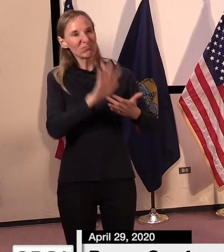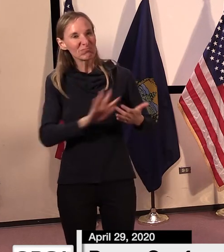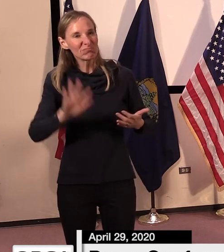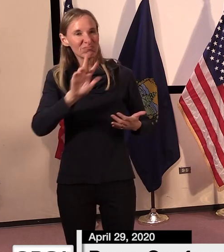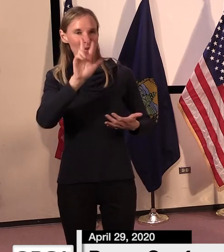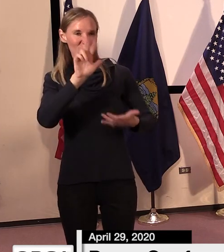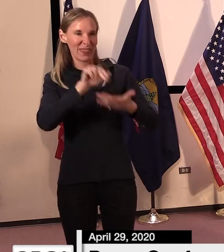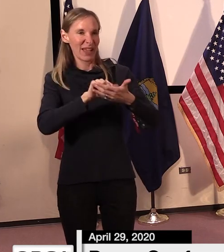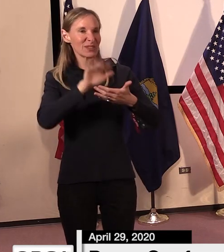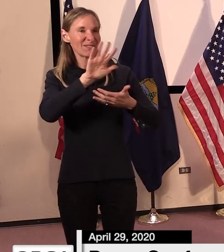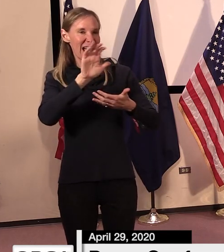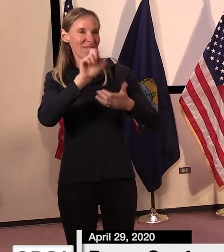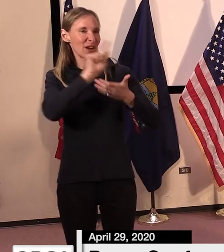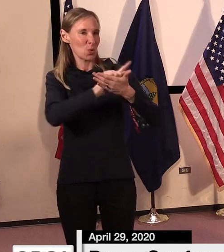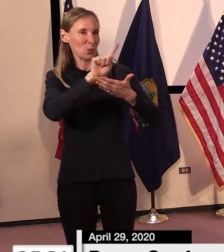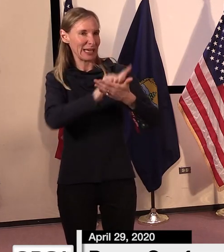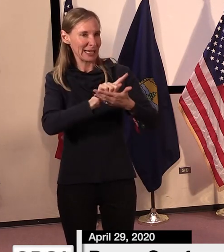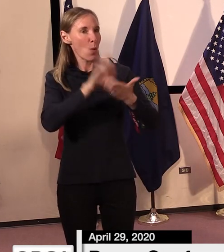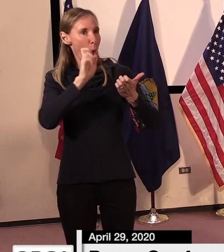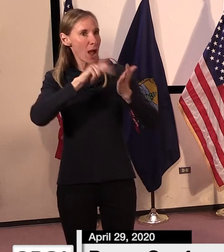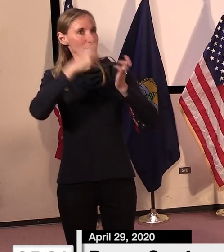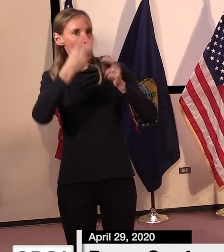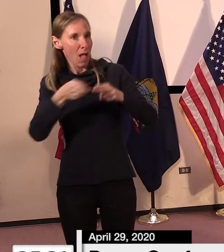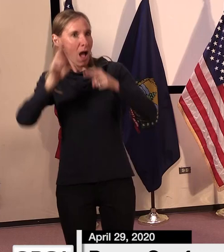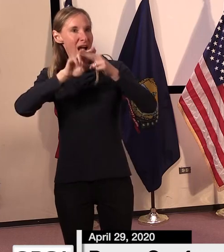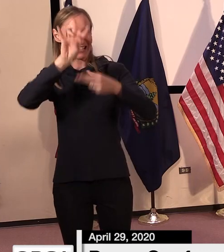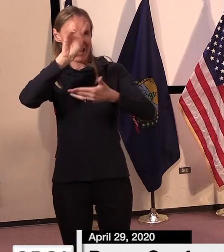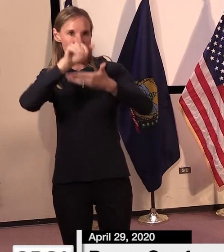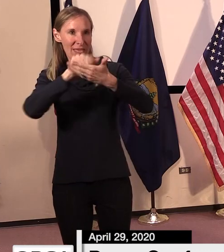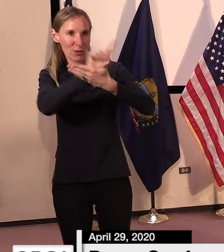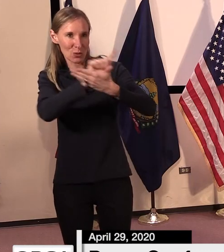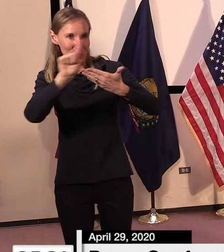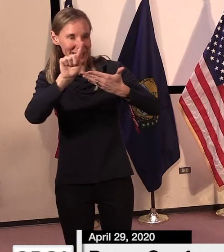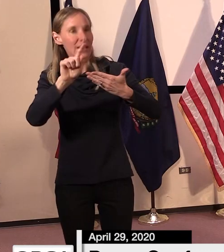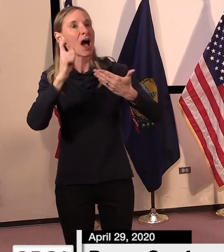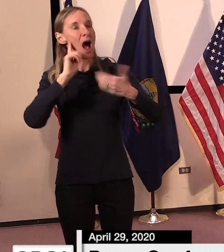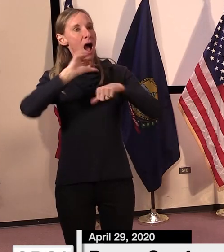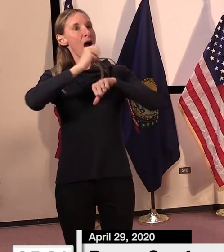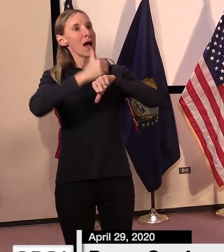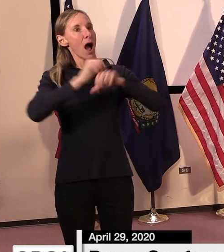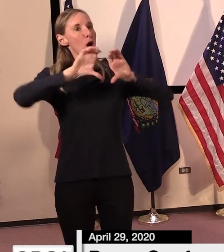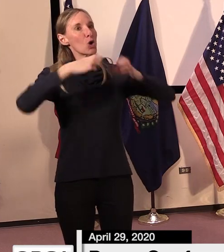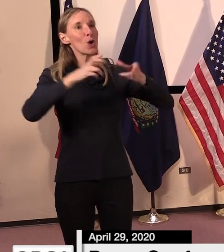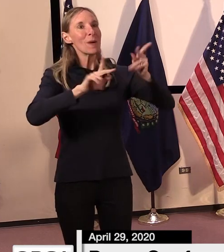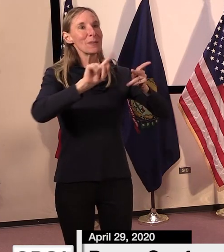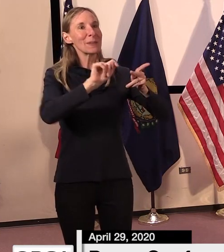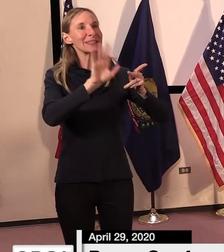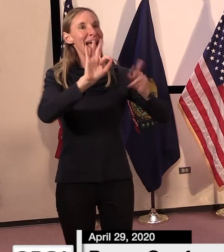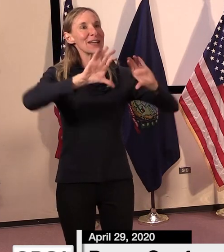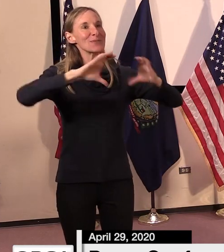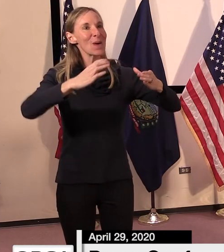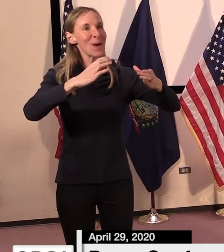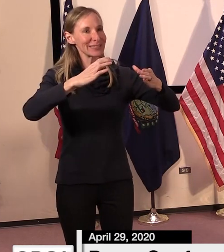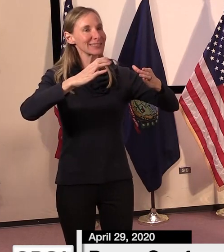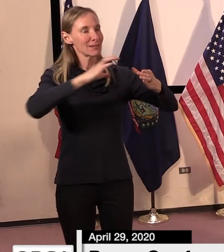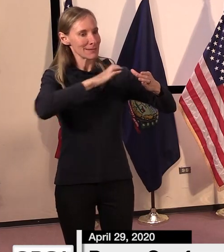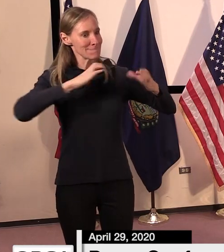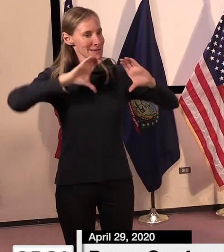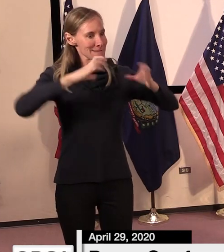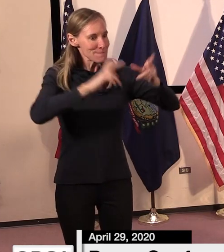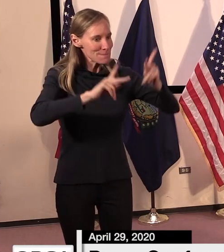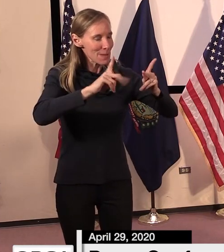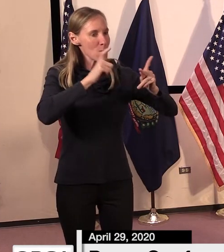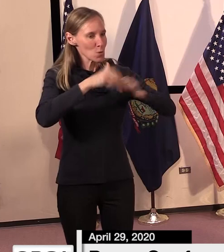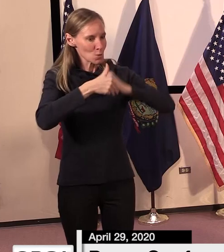With this goal in mind, I've established a testing and tracing task force, which will help roll out this program with support